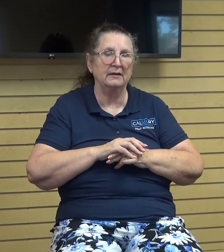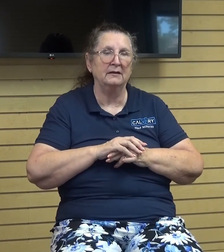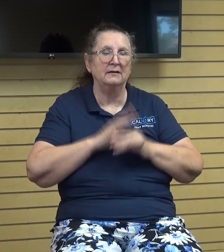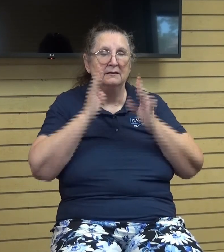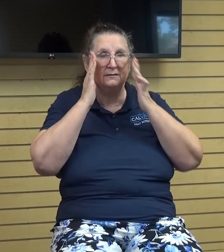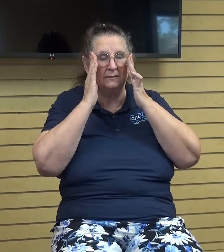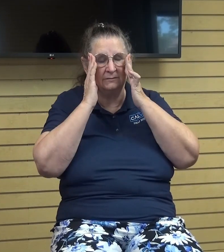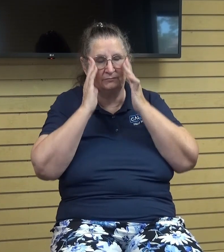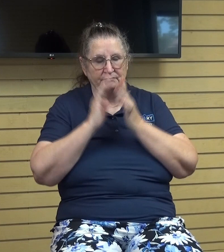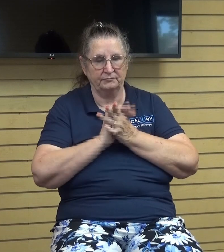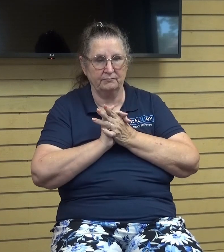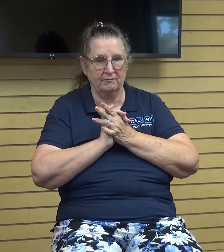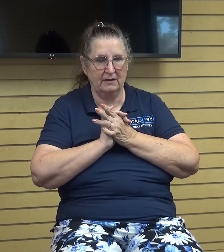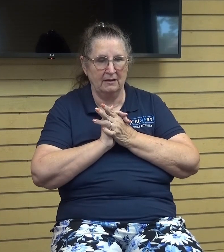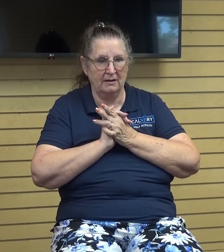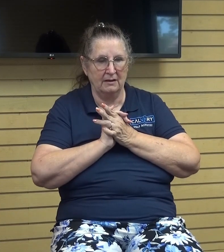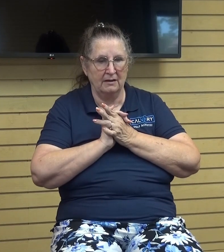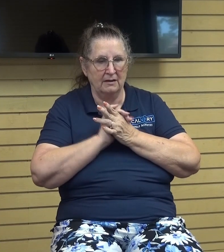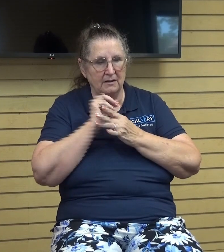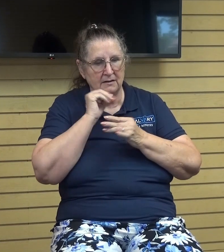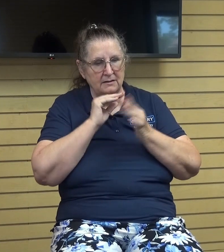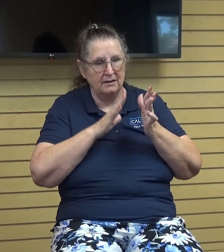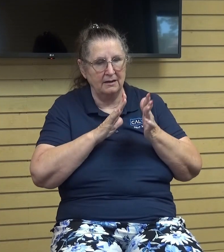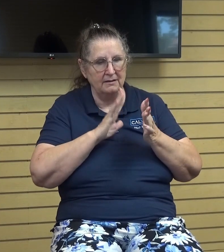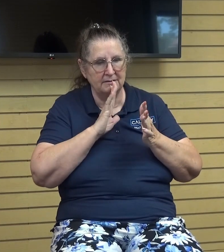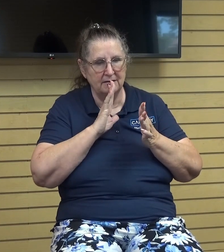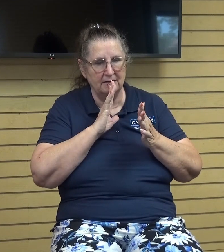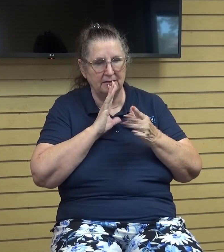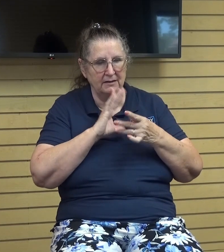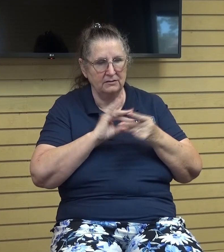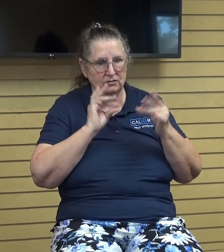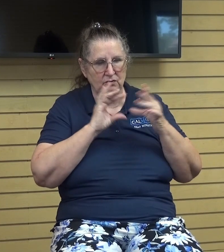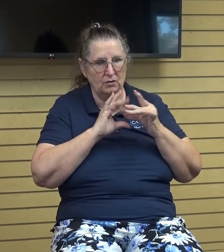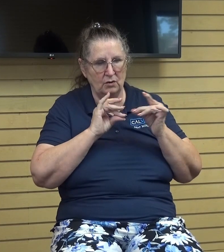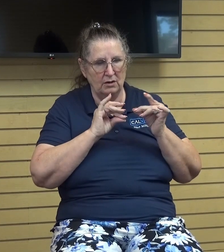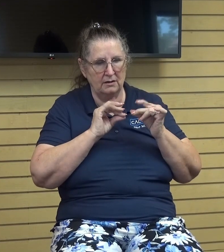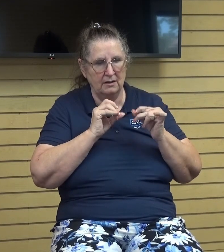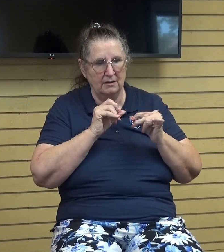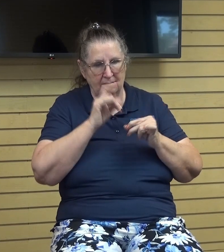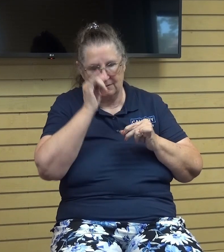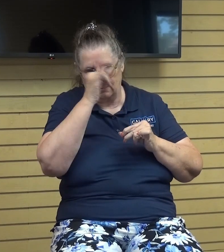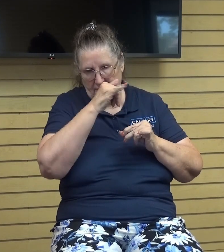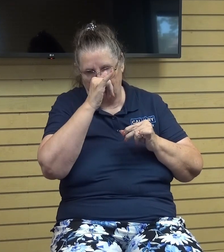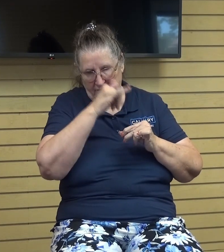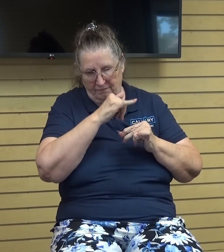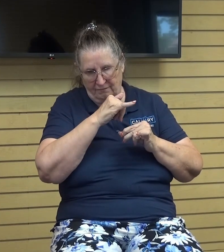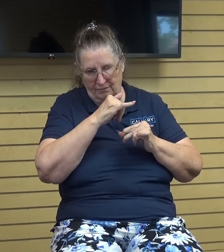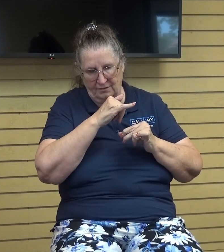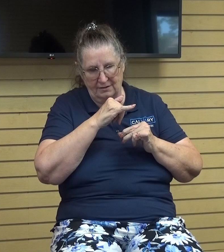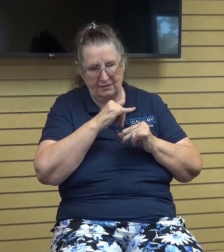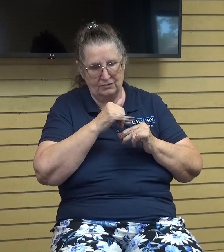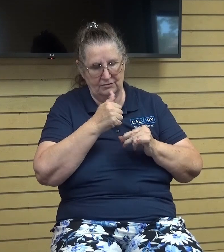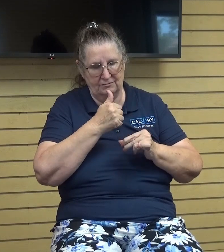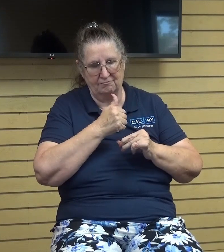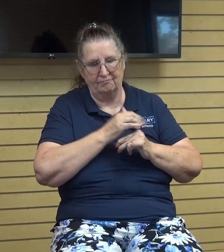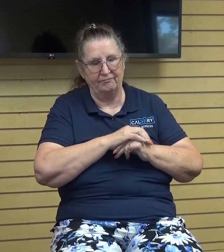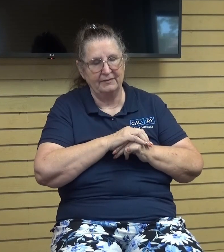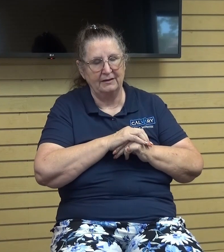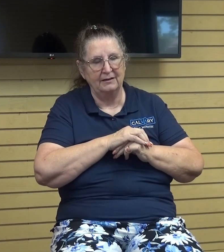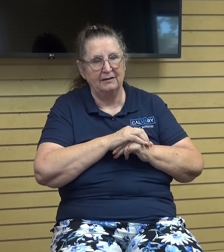You ever see habitual liars spinning tall tales? They always make a fool of themselves in the end. Even the best liars